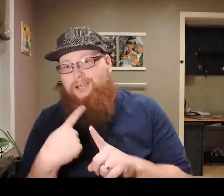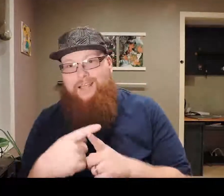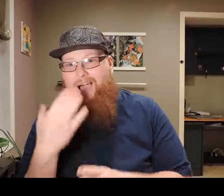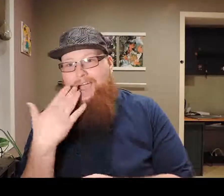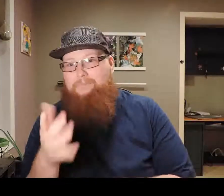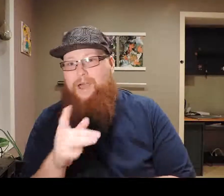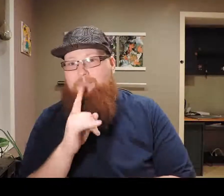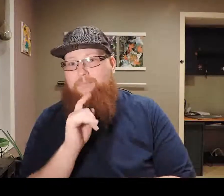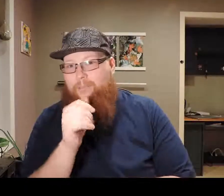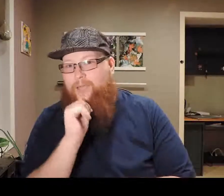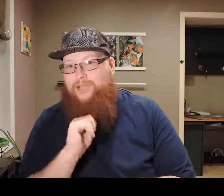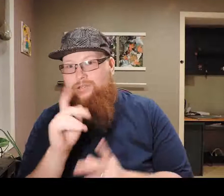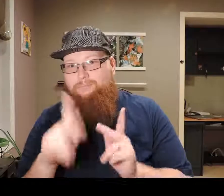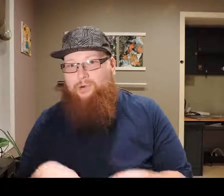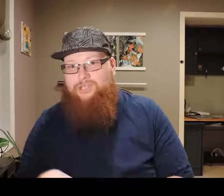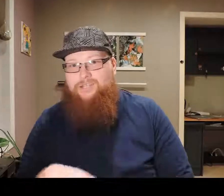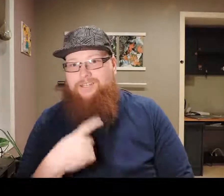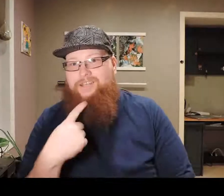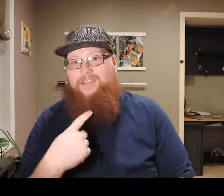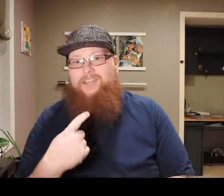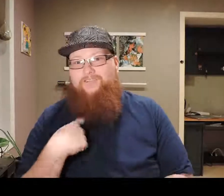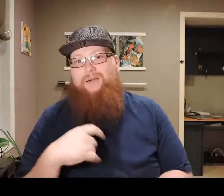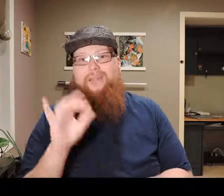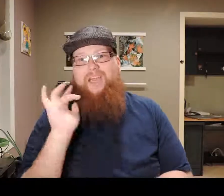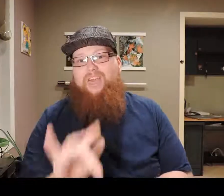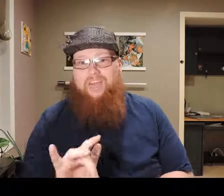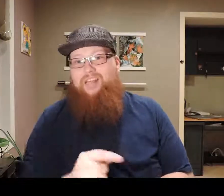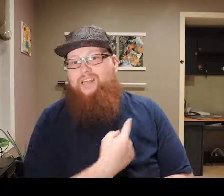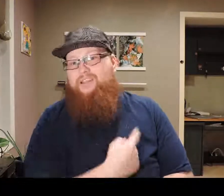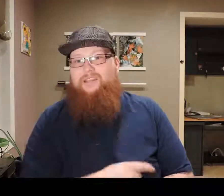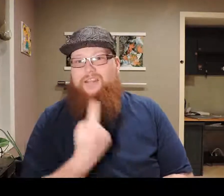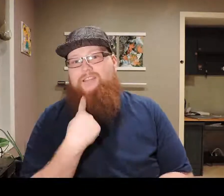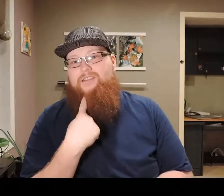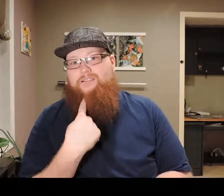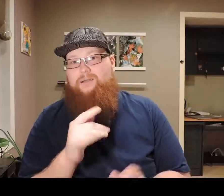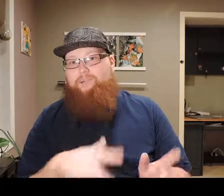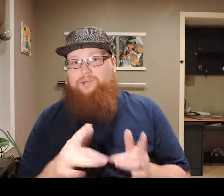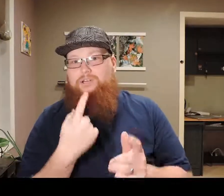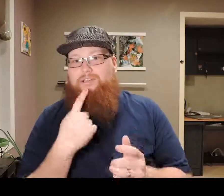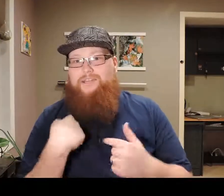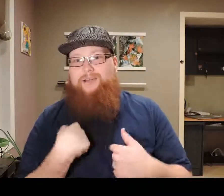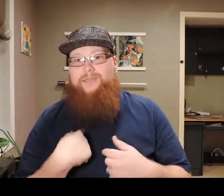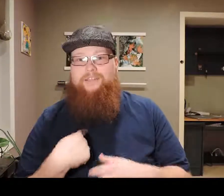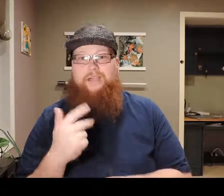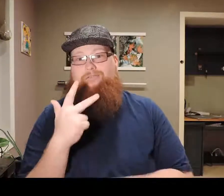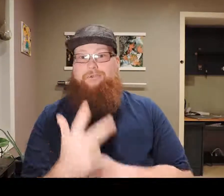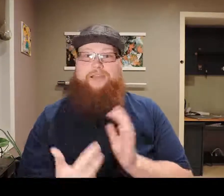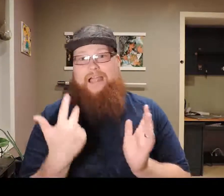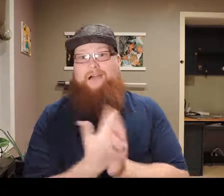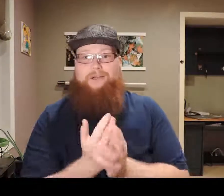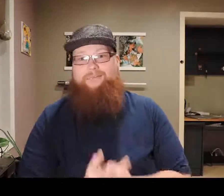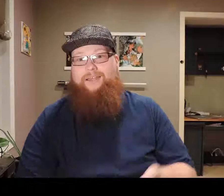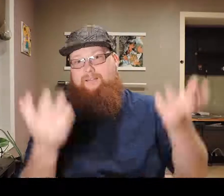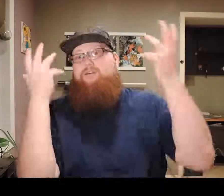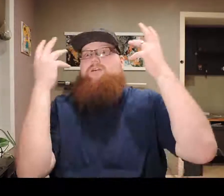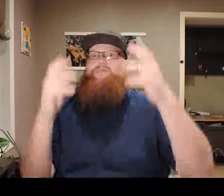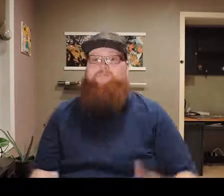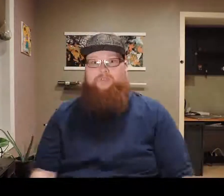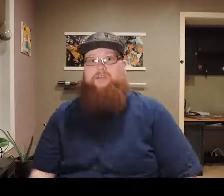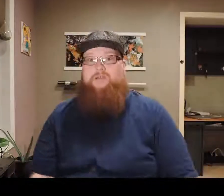Plus, I'm not a patient person. If I'm like, that computer's going to tell me it's like 3 hours, I'm like,